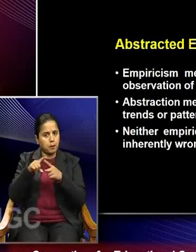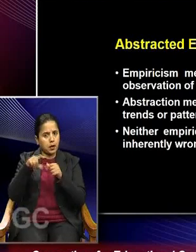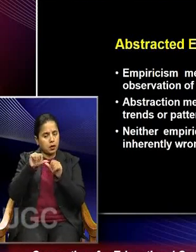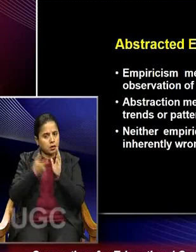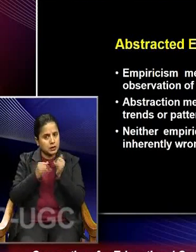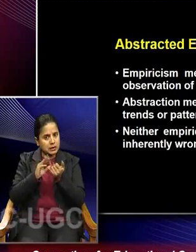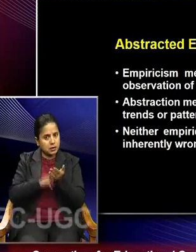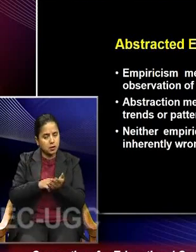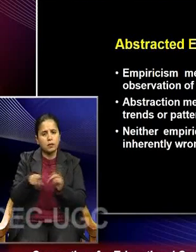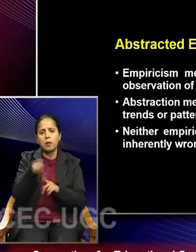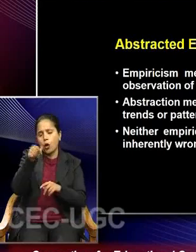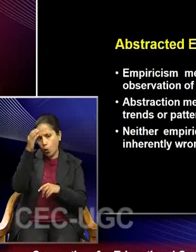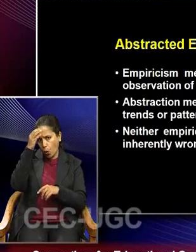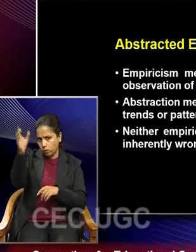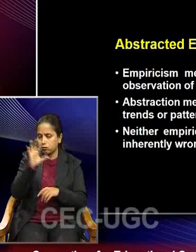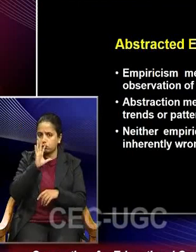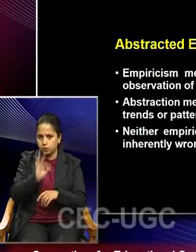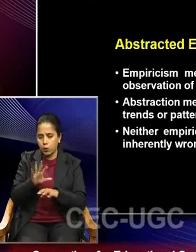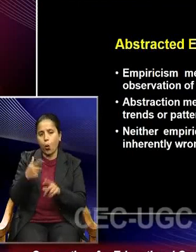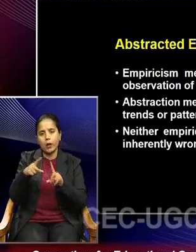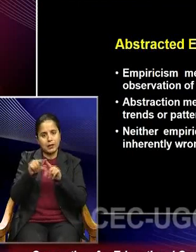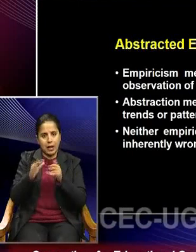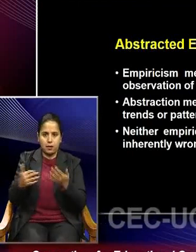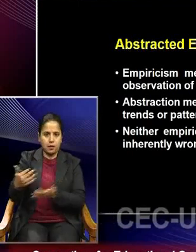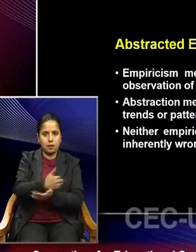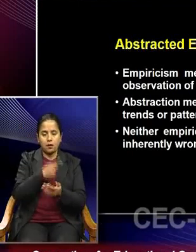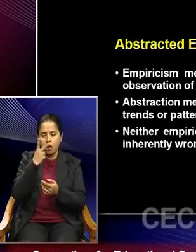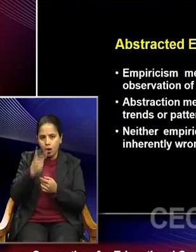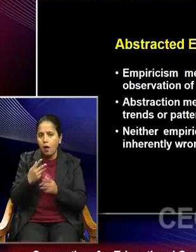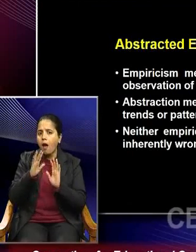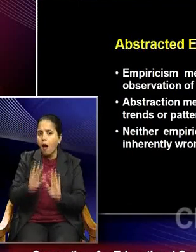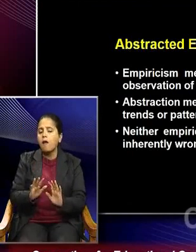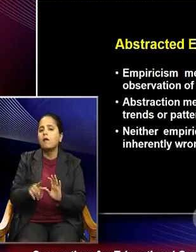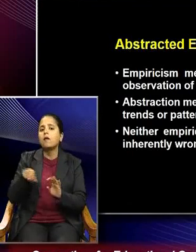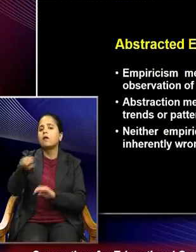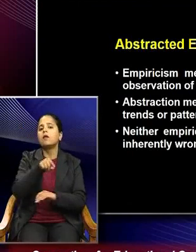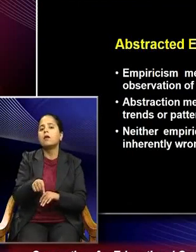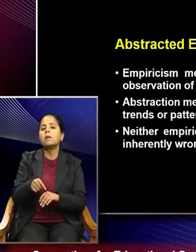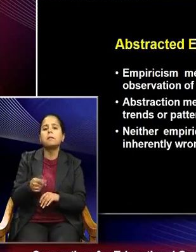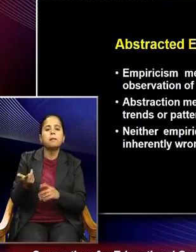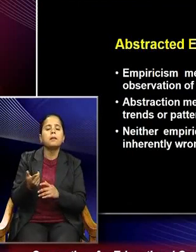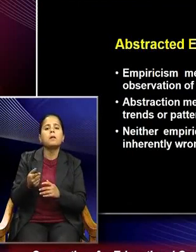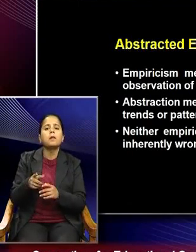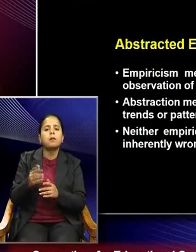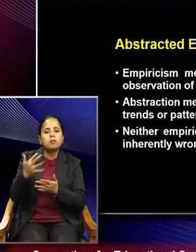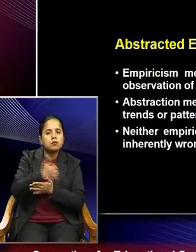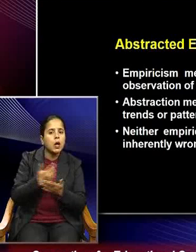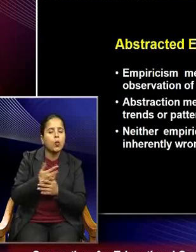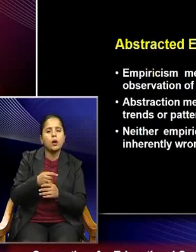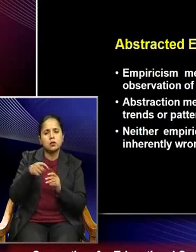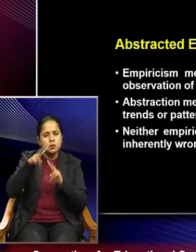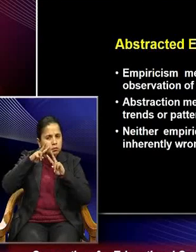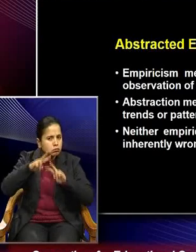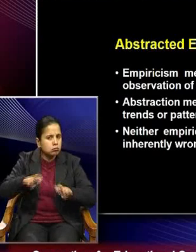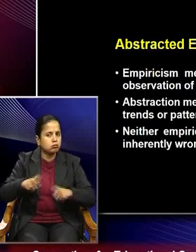your concepts or data that's arrived on the basis of the grounded research.